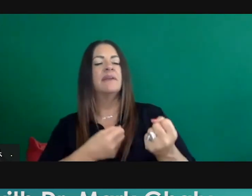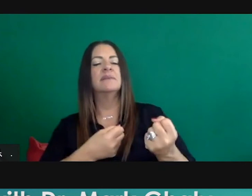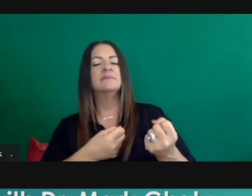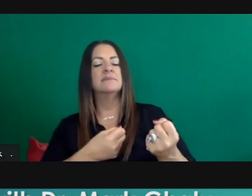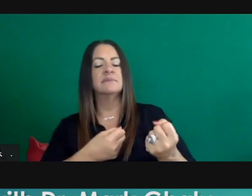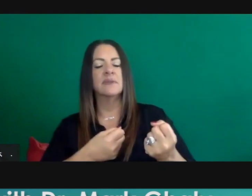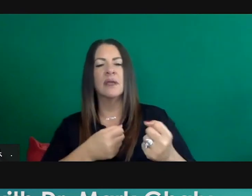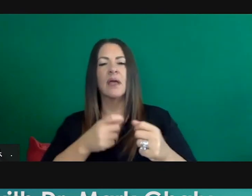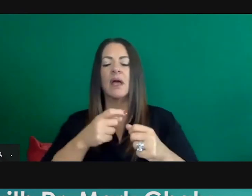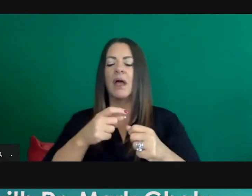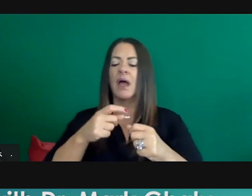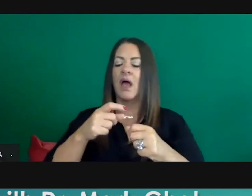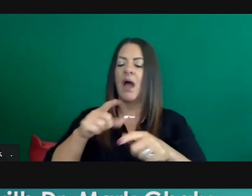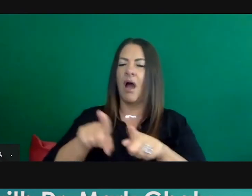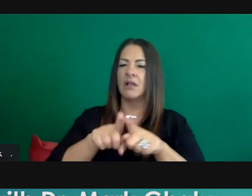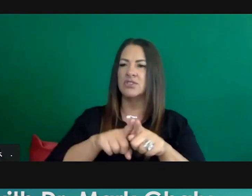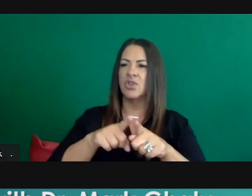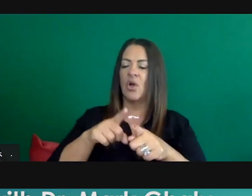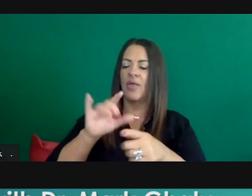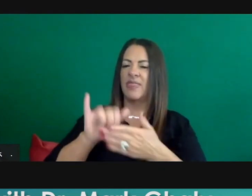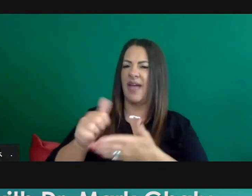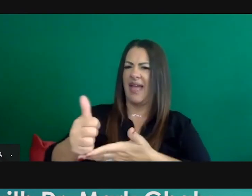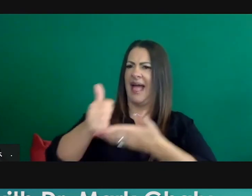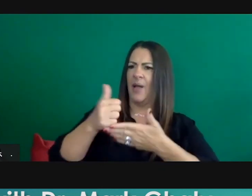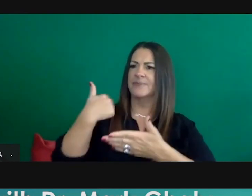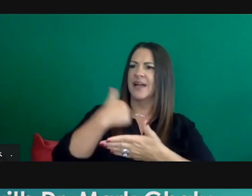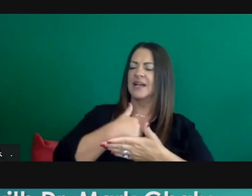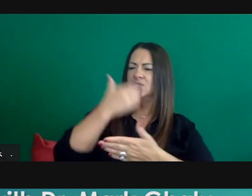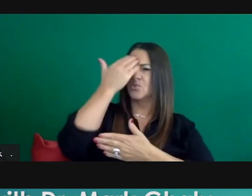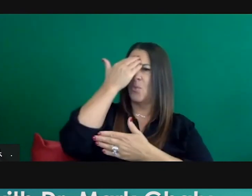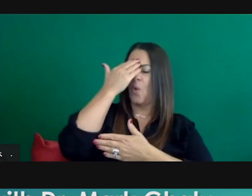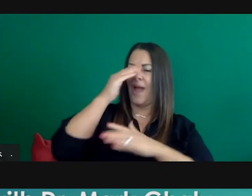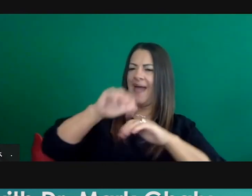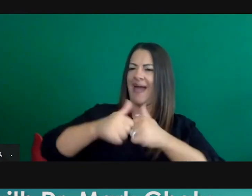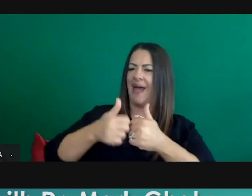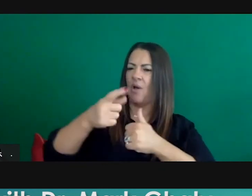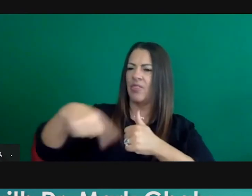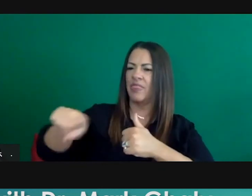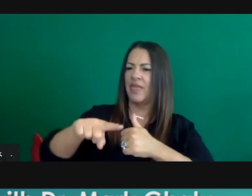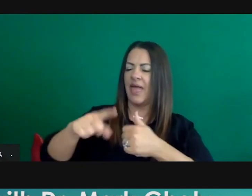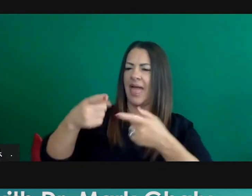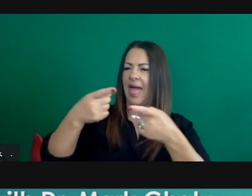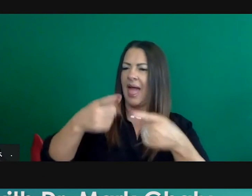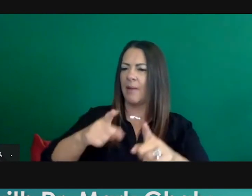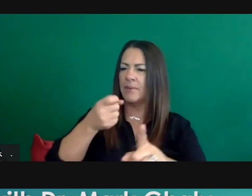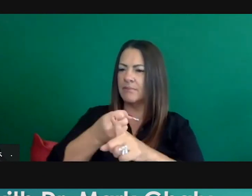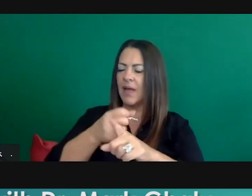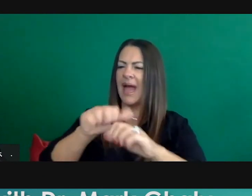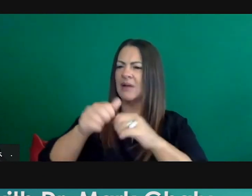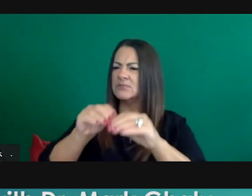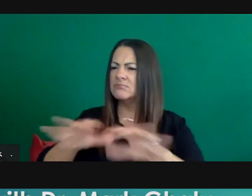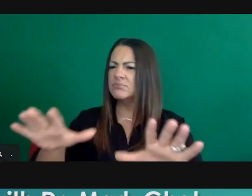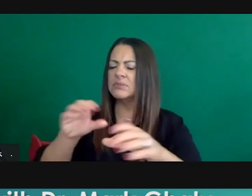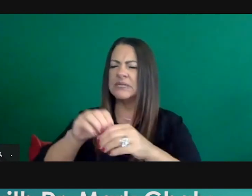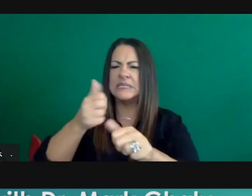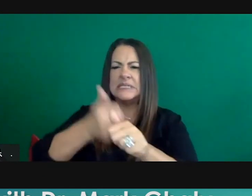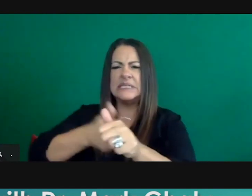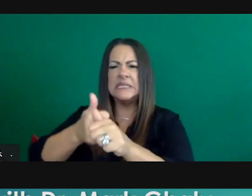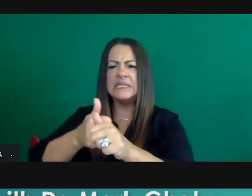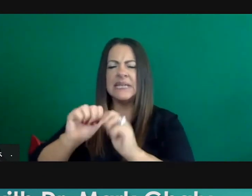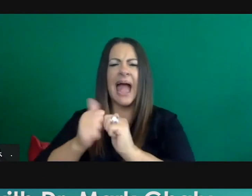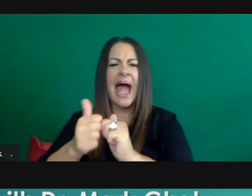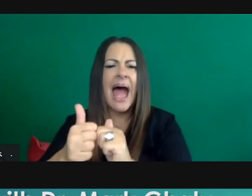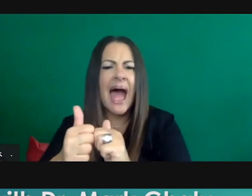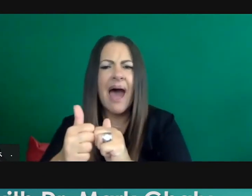periodically, but really does give us a sense of how transmission is happening within their communities. We believe that